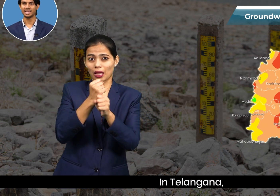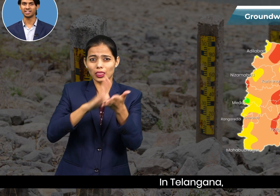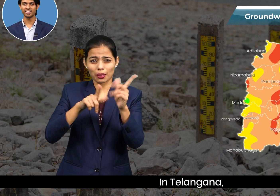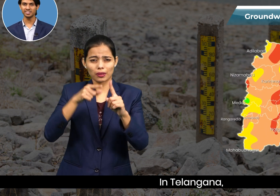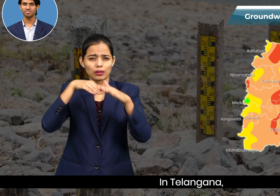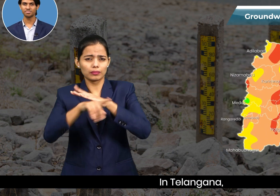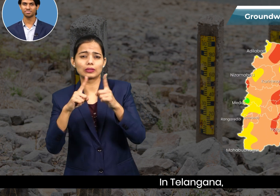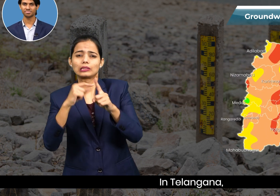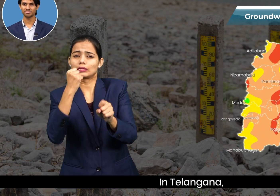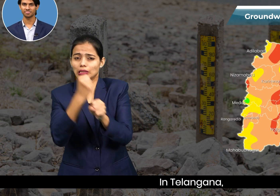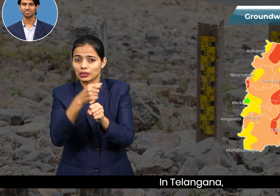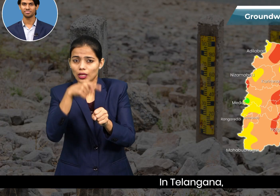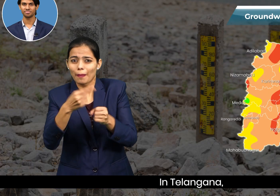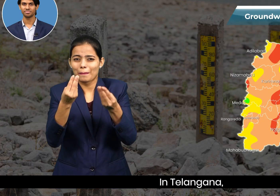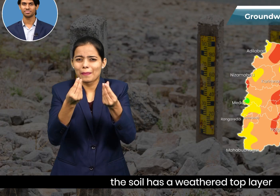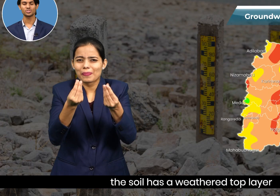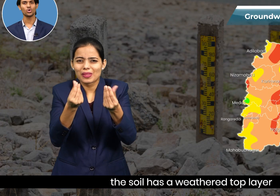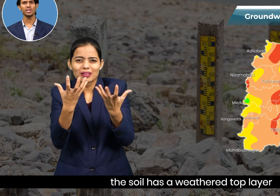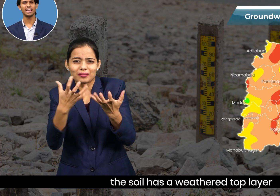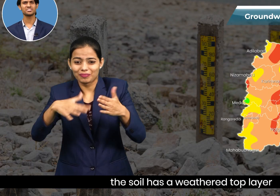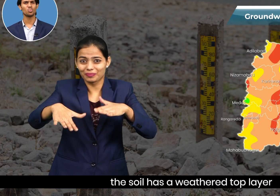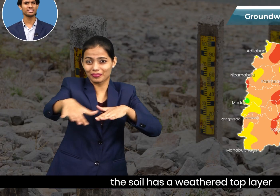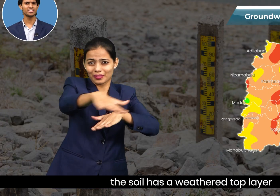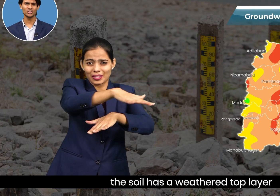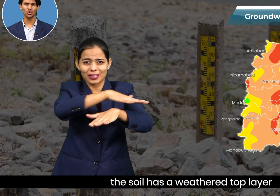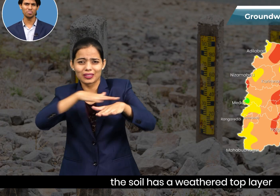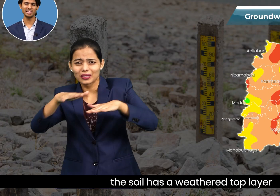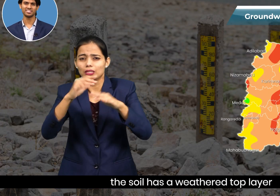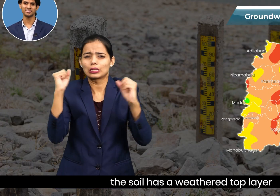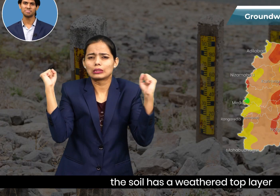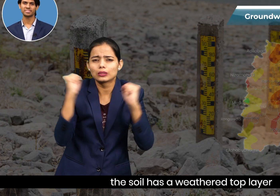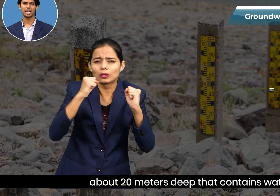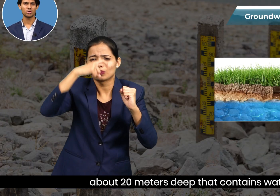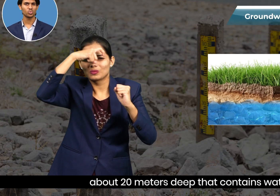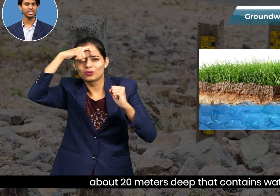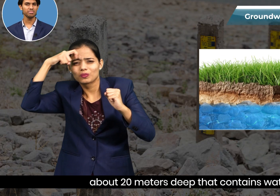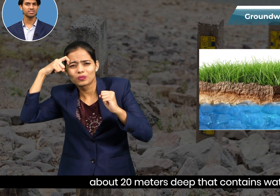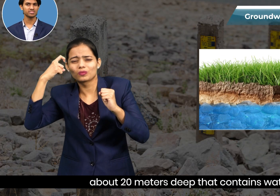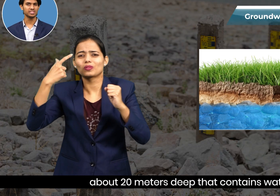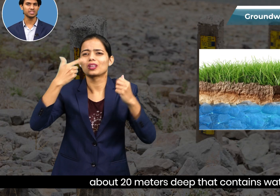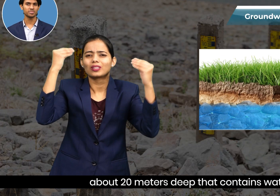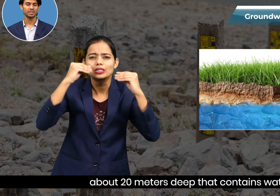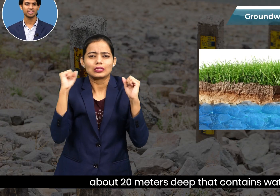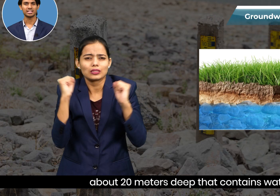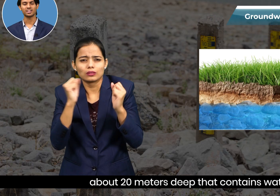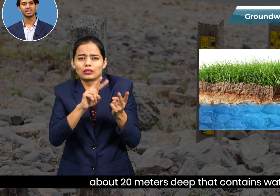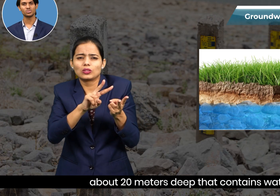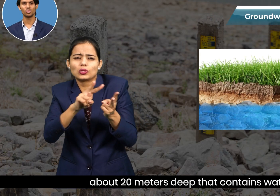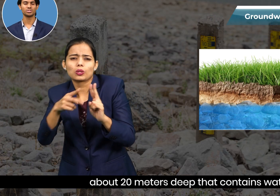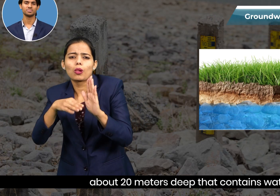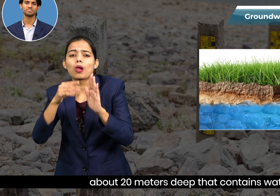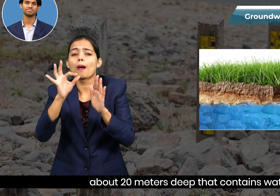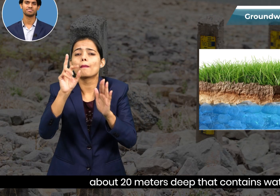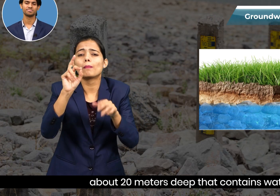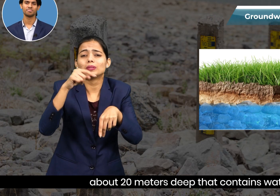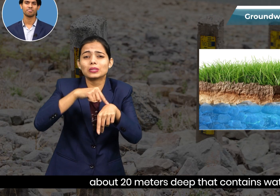In Telangana, the soil has a weathered top layer about 20 meters deep that contains